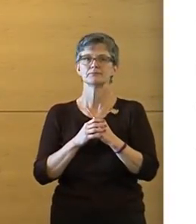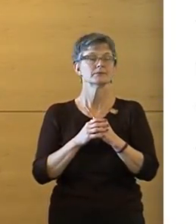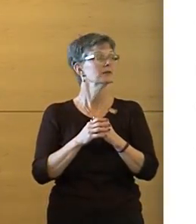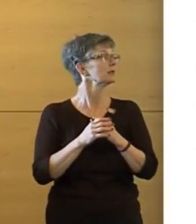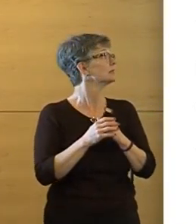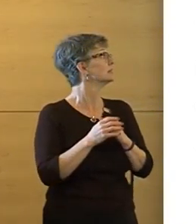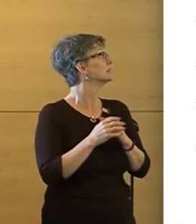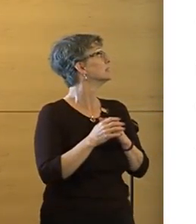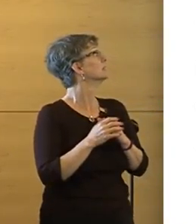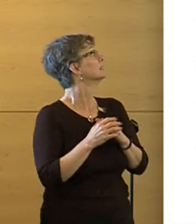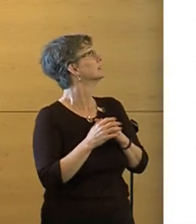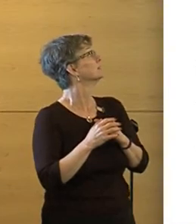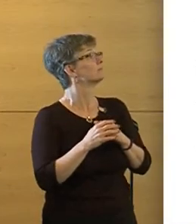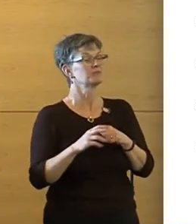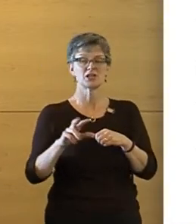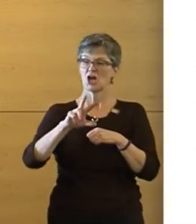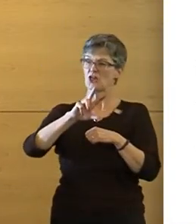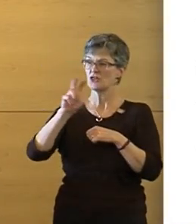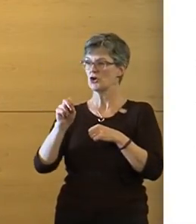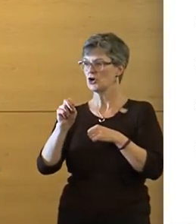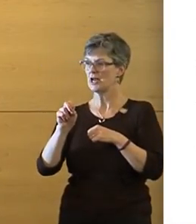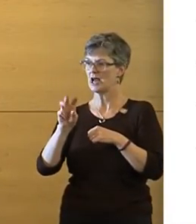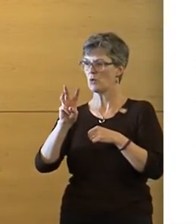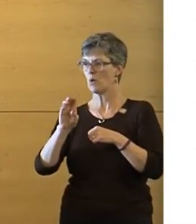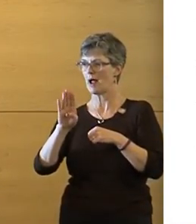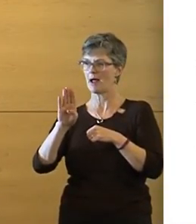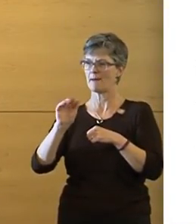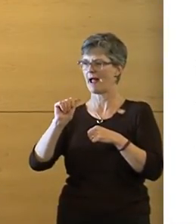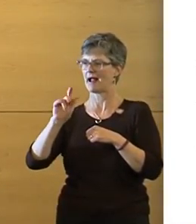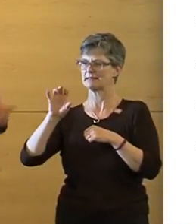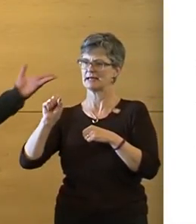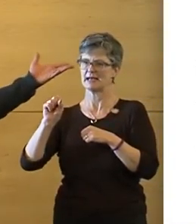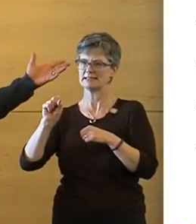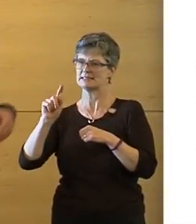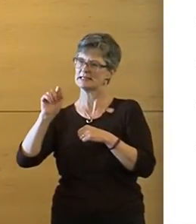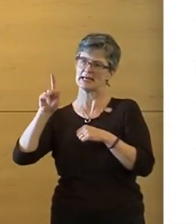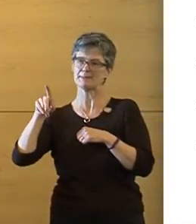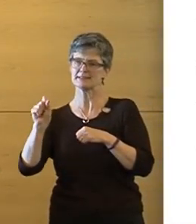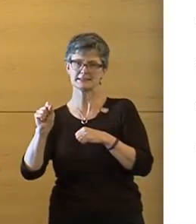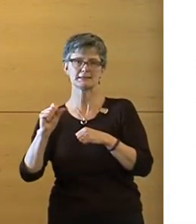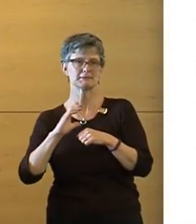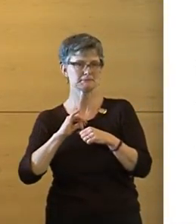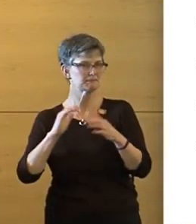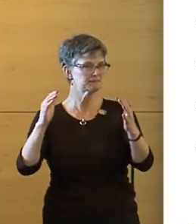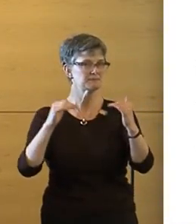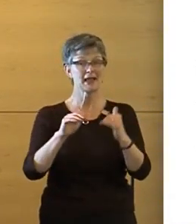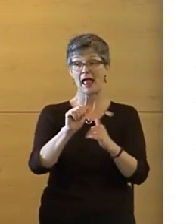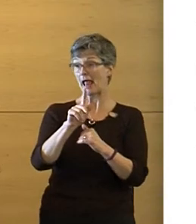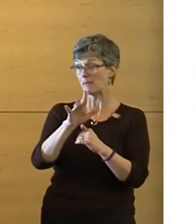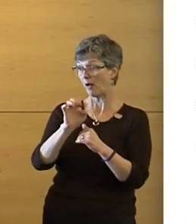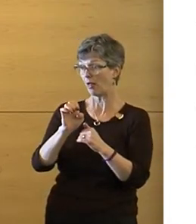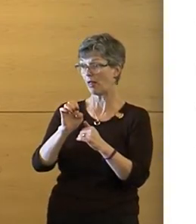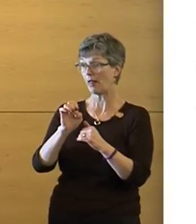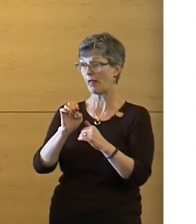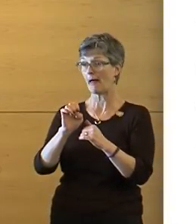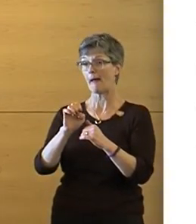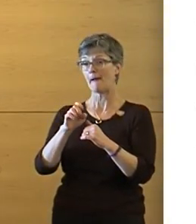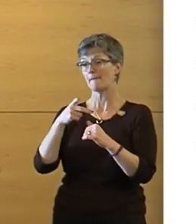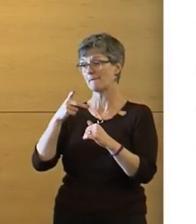people can use them too, that sort of walk you through step-by-step how you create an accessible document or how you create an accessible web